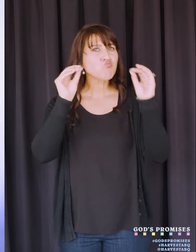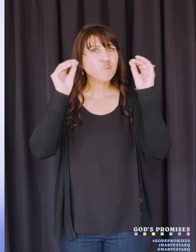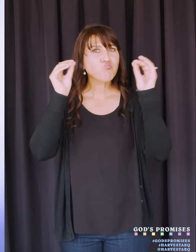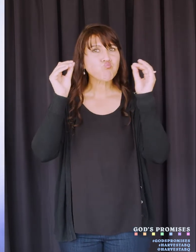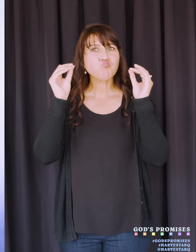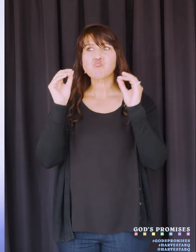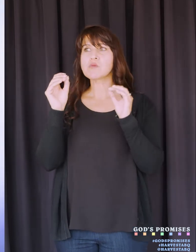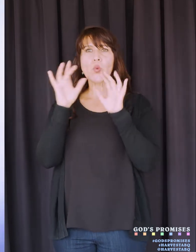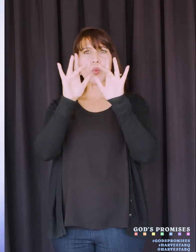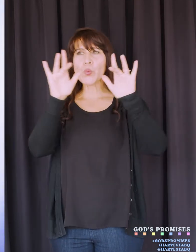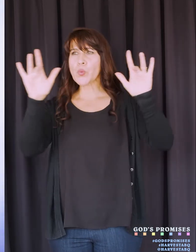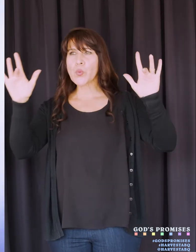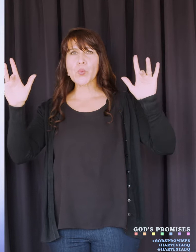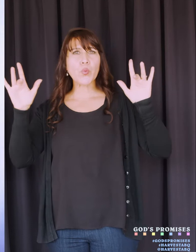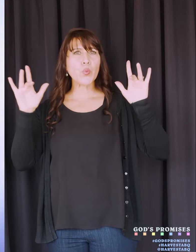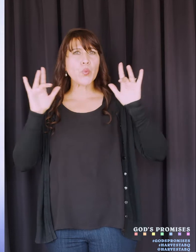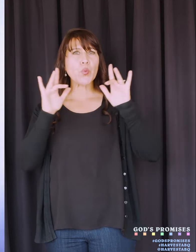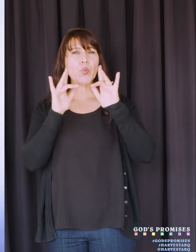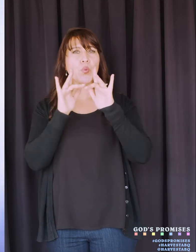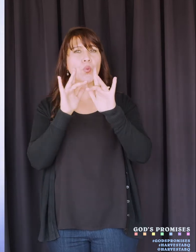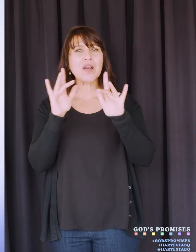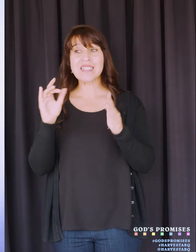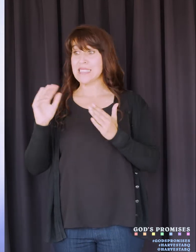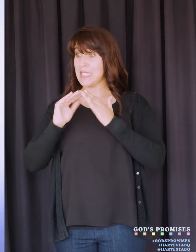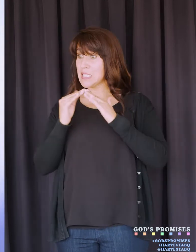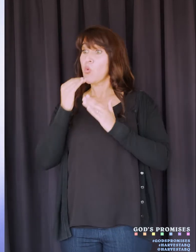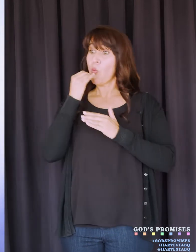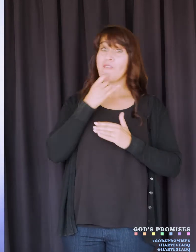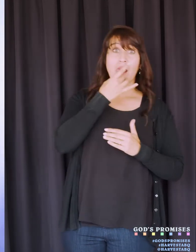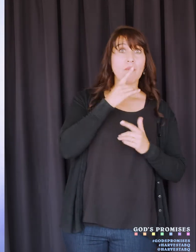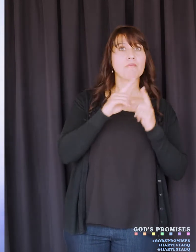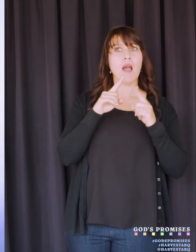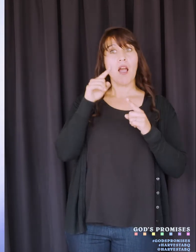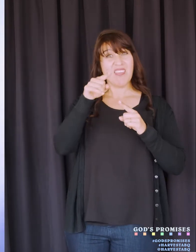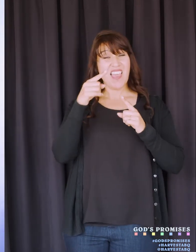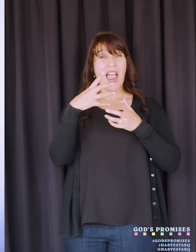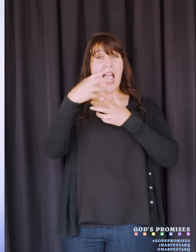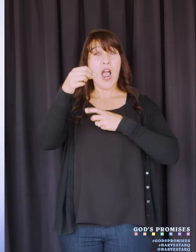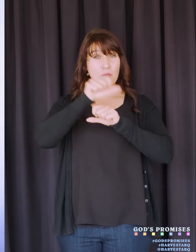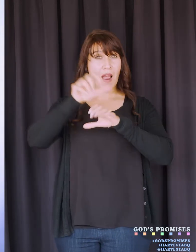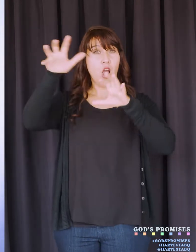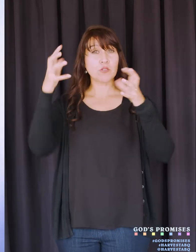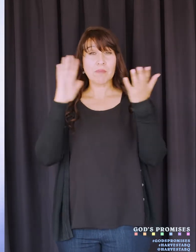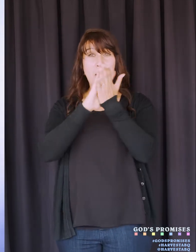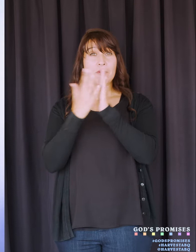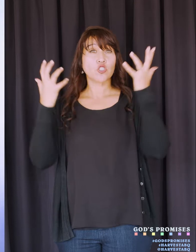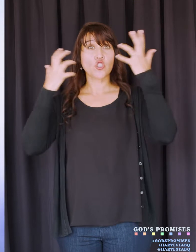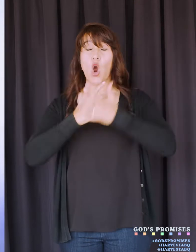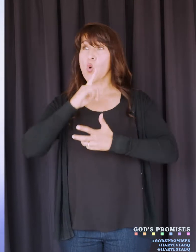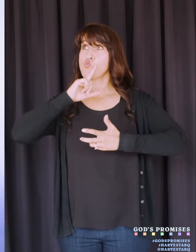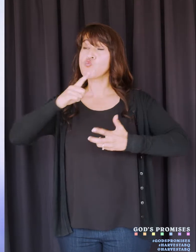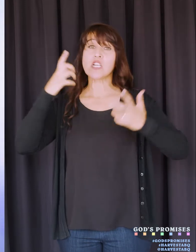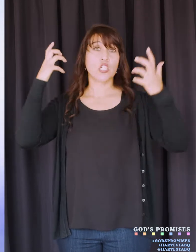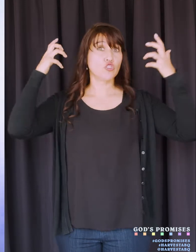we have, here in the city around our homes. And so when it gets dark, it gets really dark. And all of a